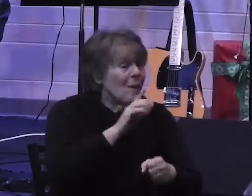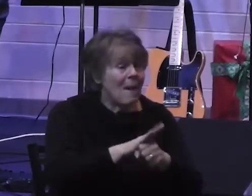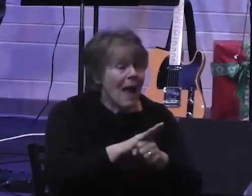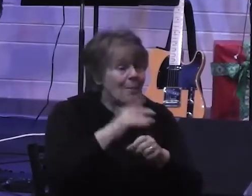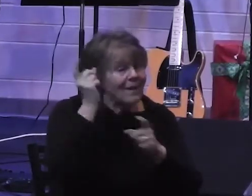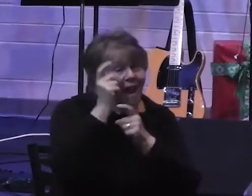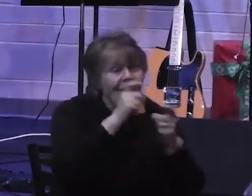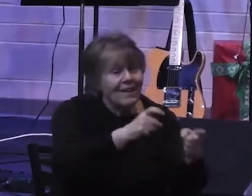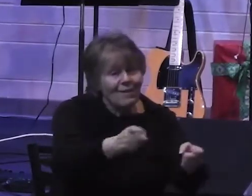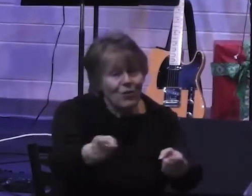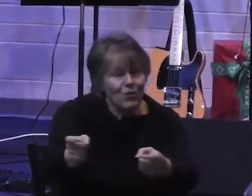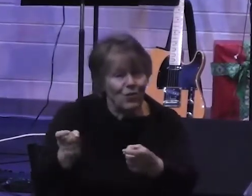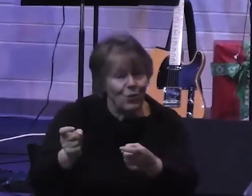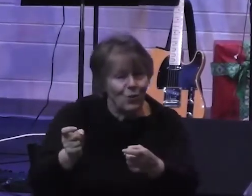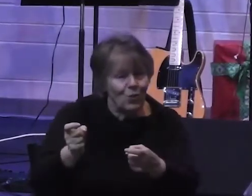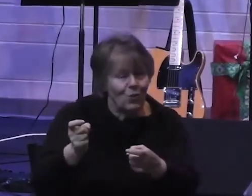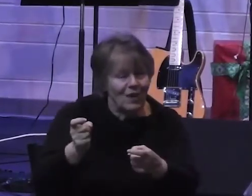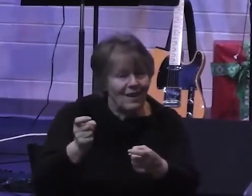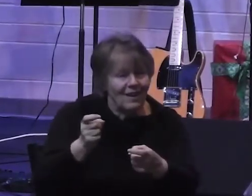give to you.